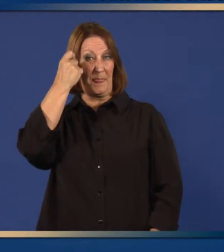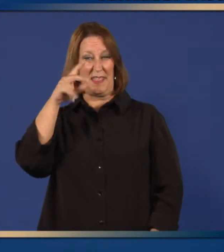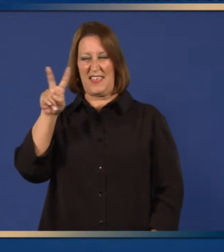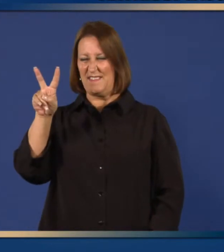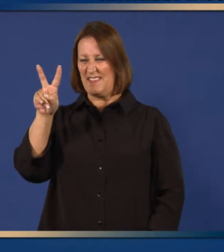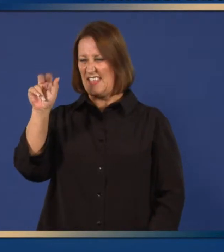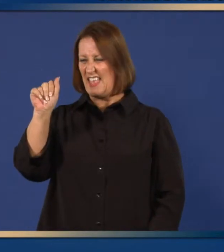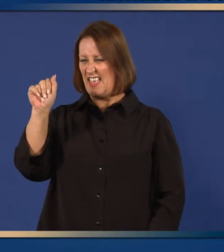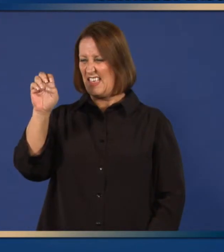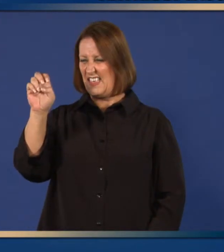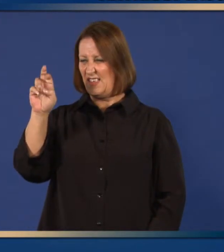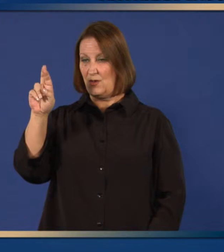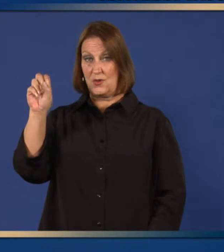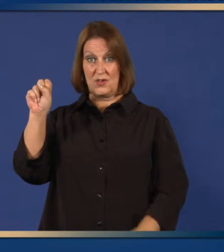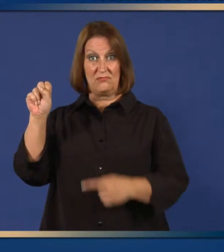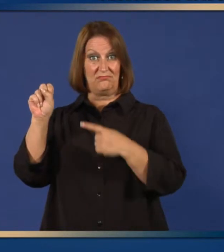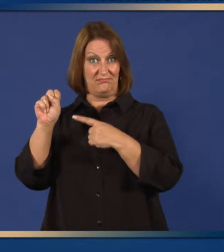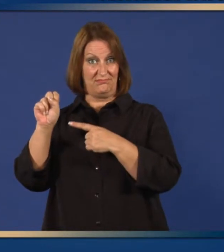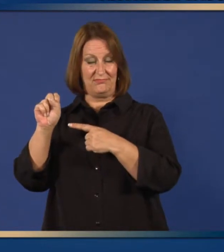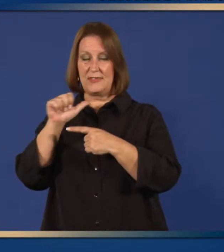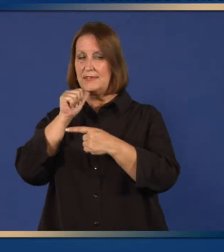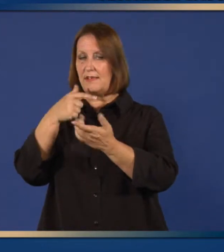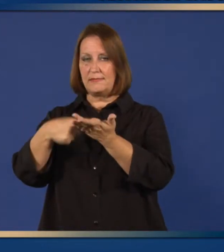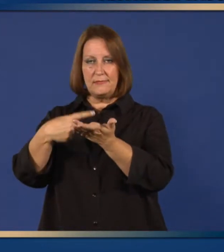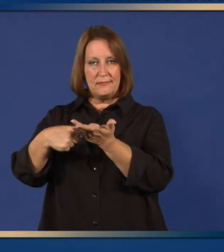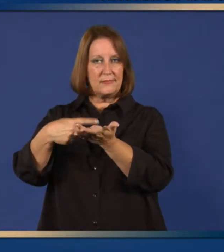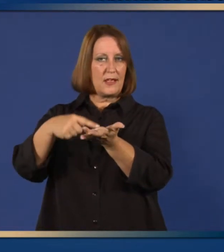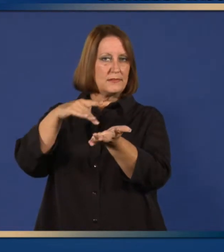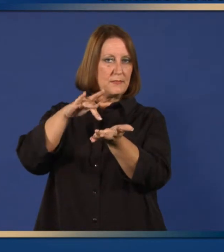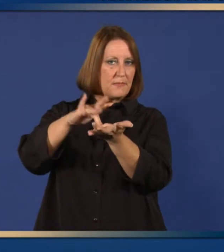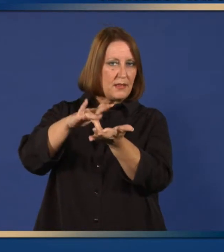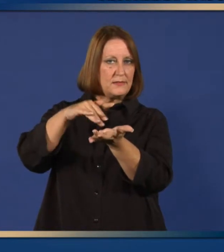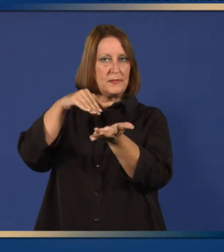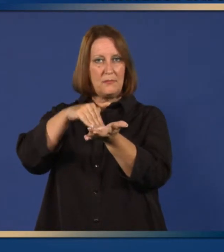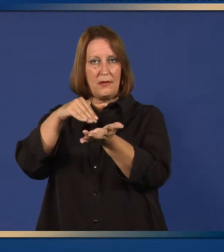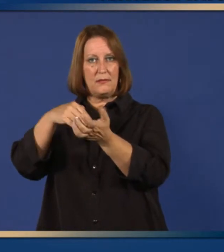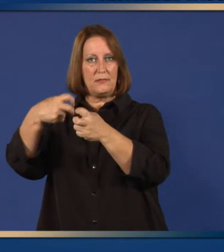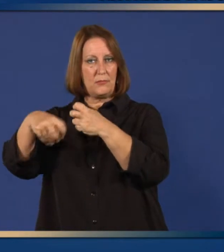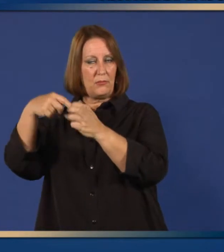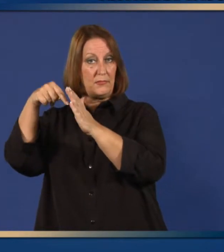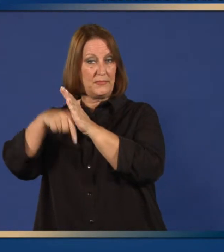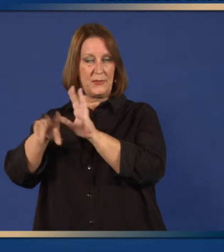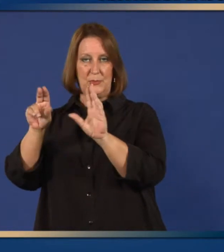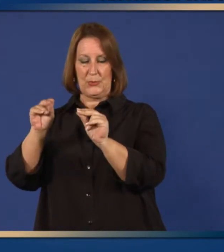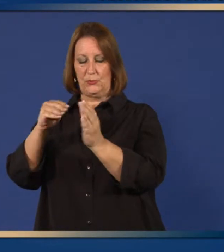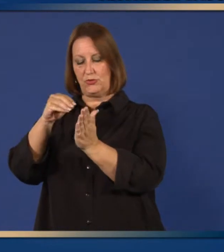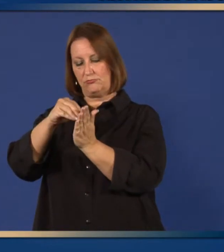1-800-822-7967. VAERS does not provide medical advice.